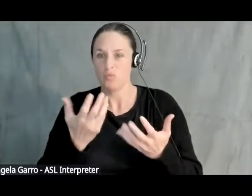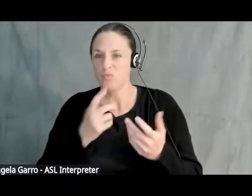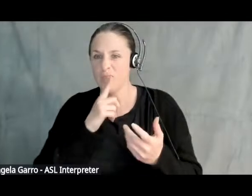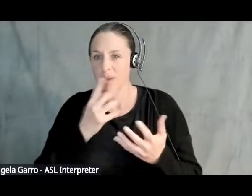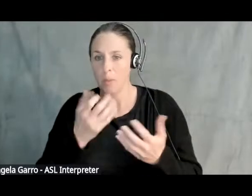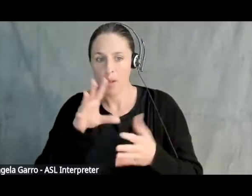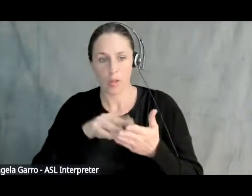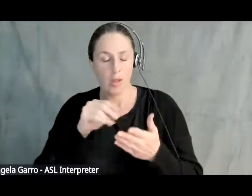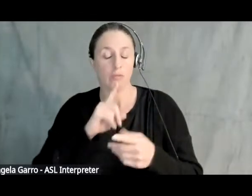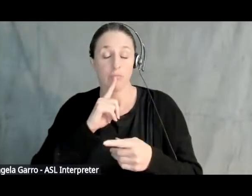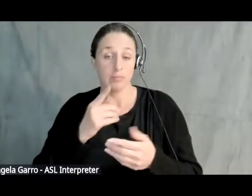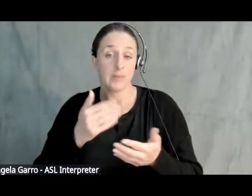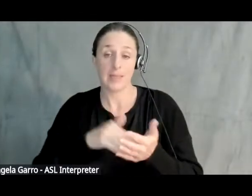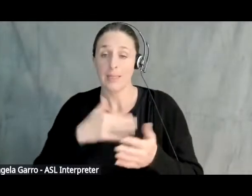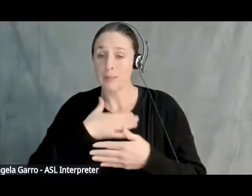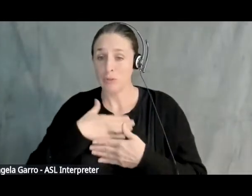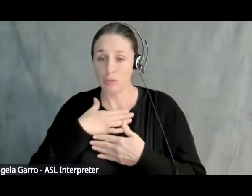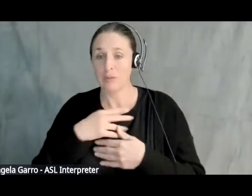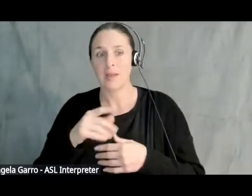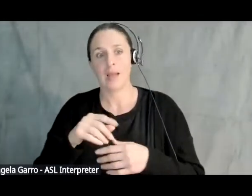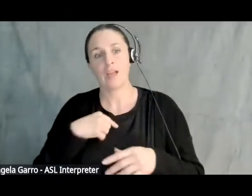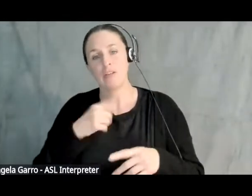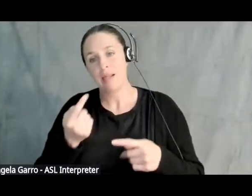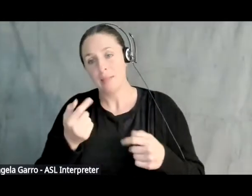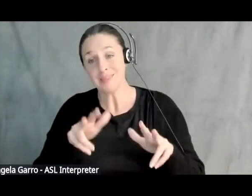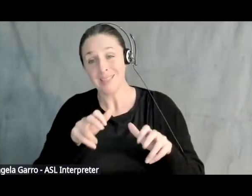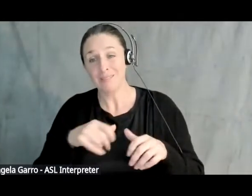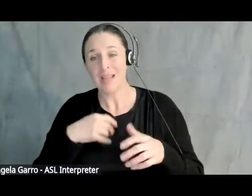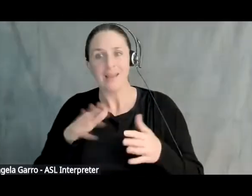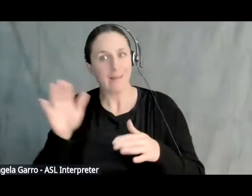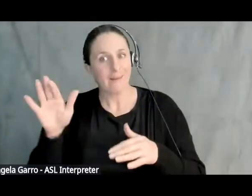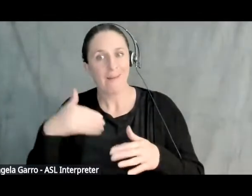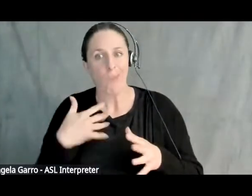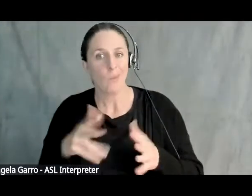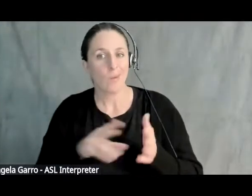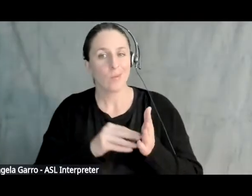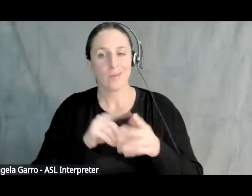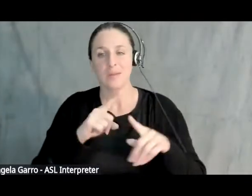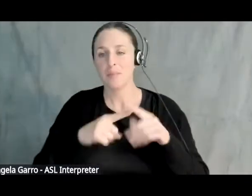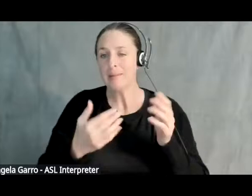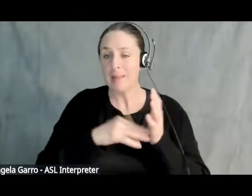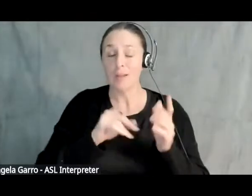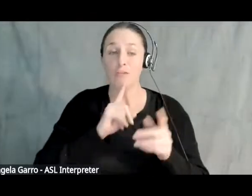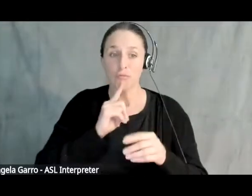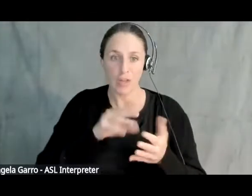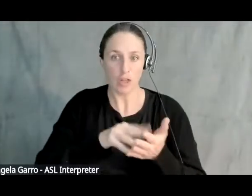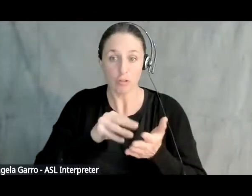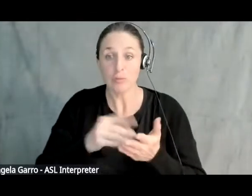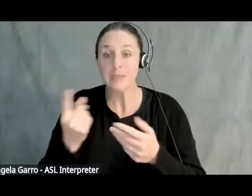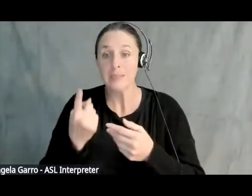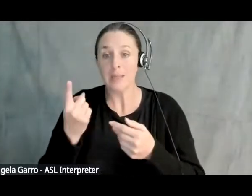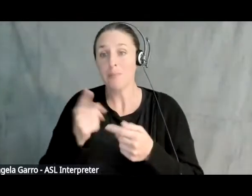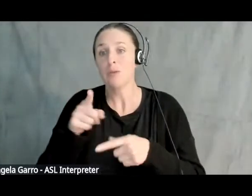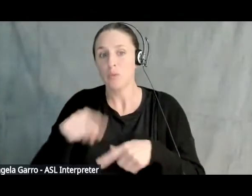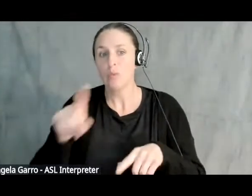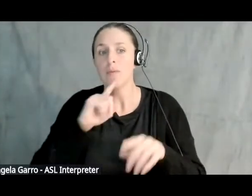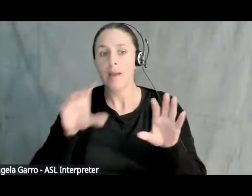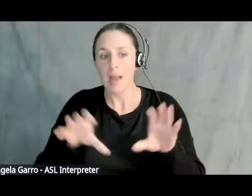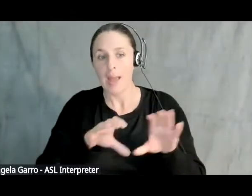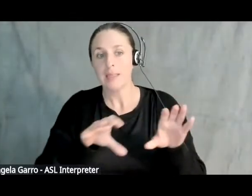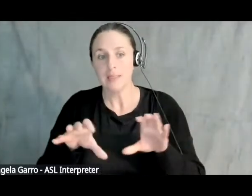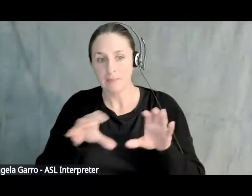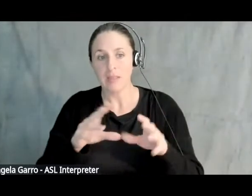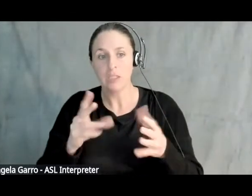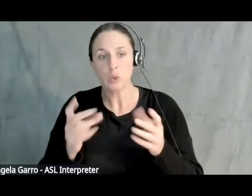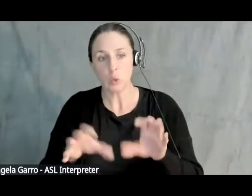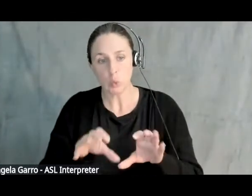everything, and I'm really being selfish by saying, hey, I want to learn. But again, I'm really learning from something that you guys are actively doing, and I'm really proud of the work that you